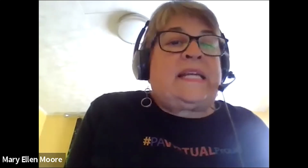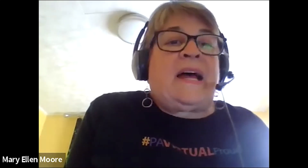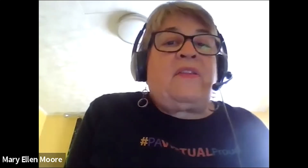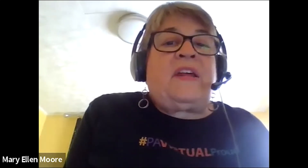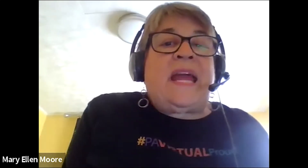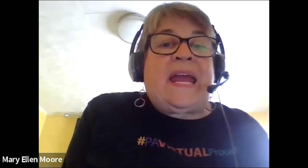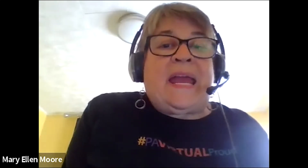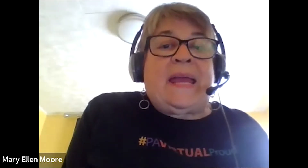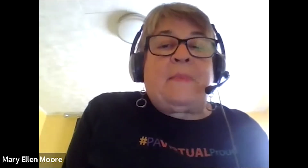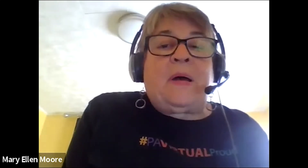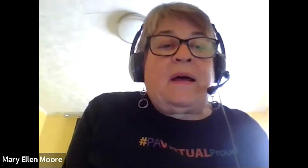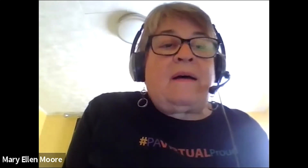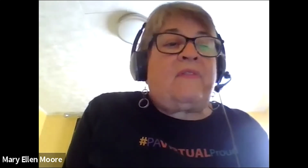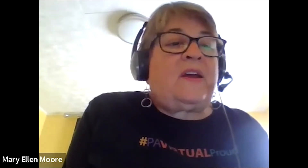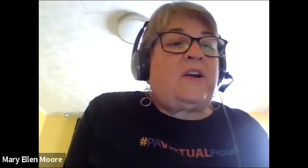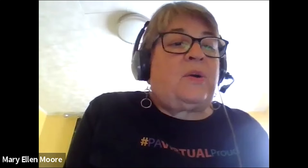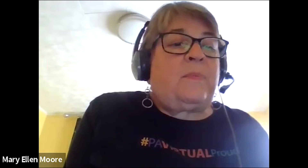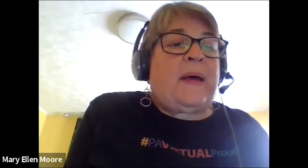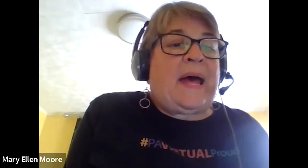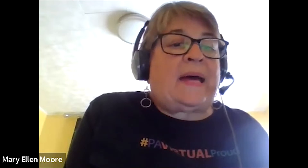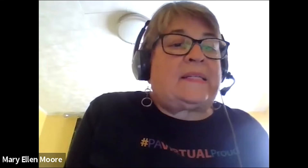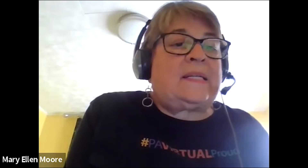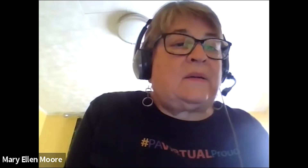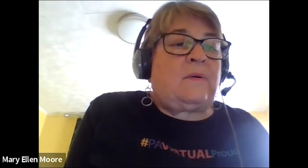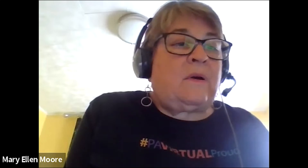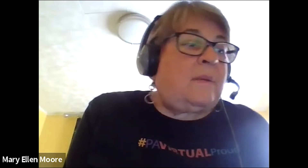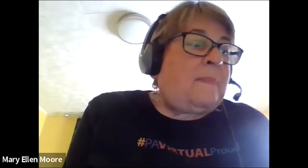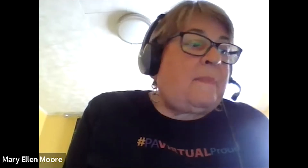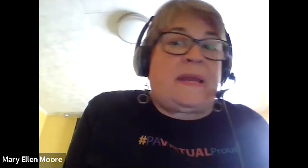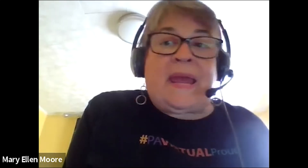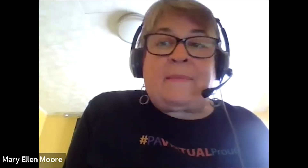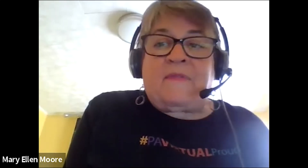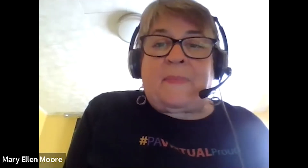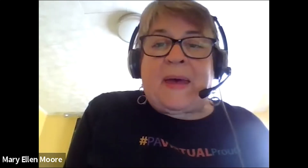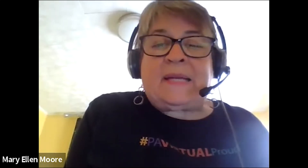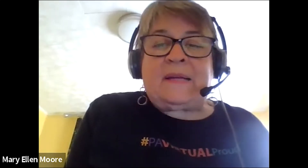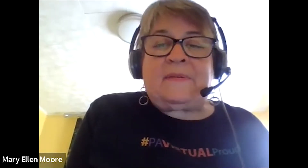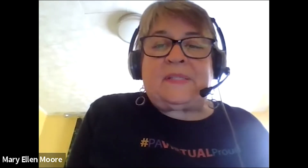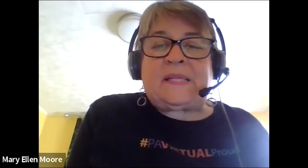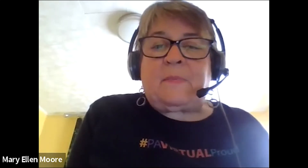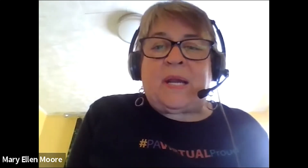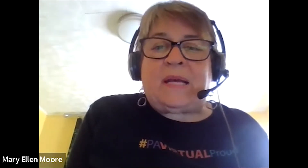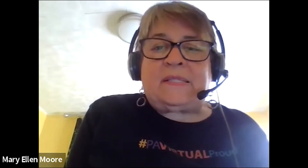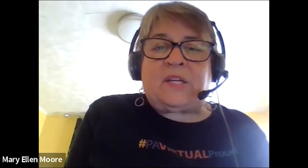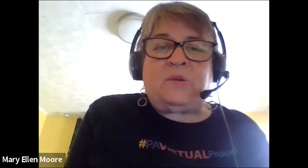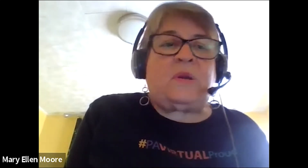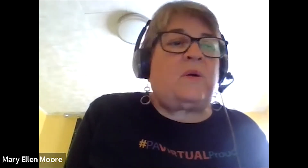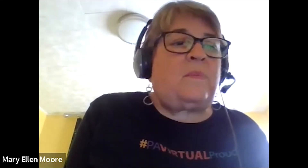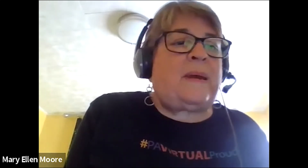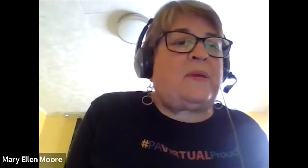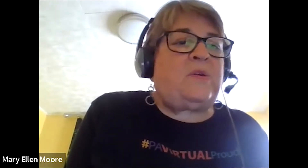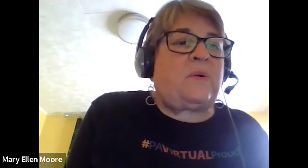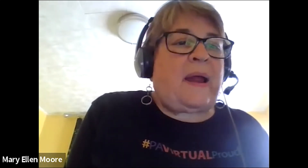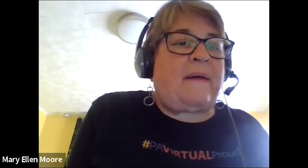tell the name of their pet or a name of a pet of someone else that you know? Maybe you don't have a